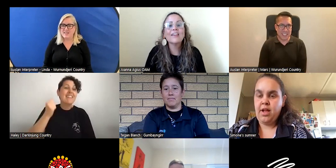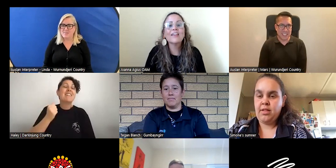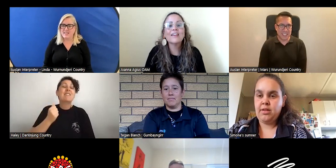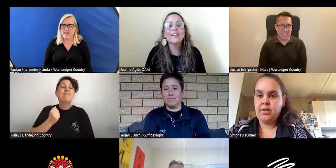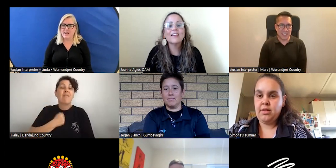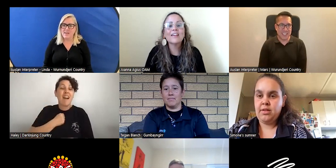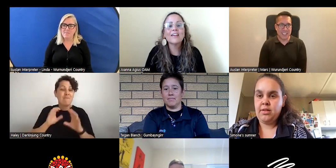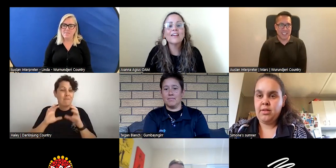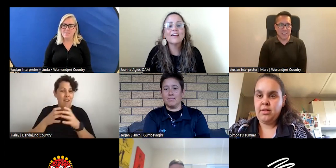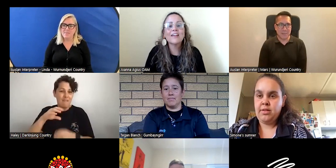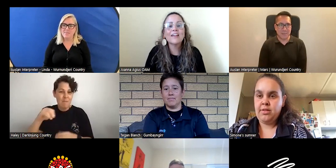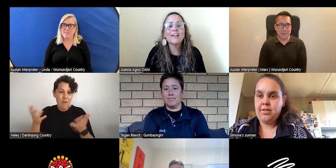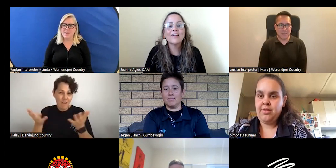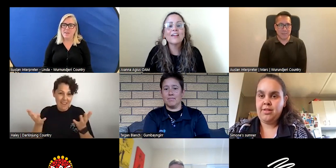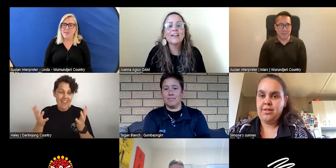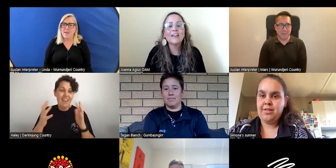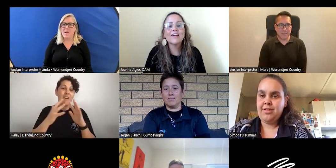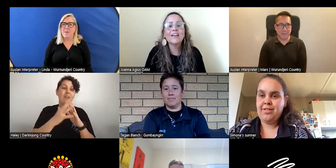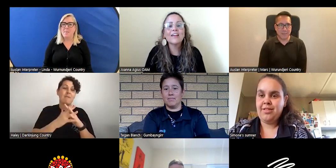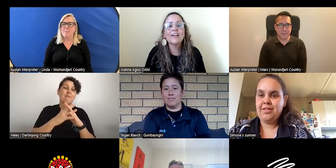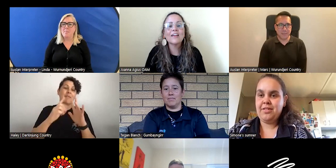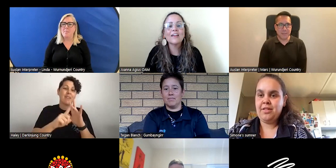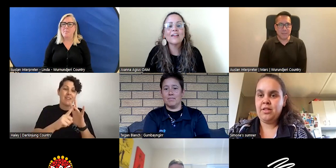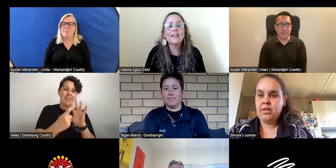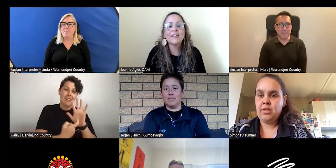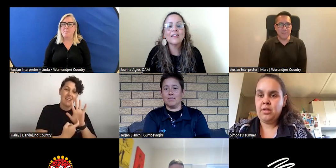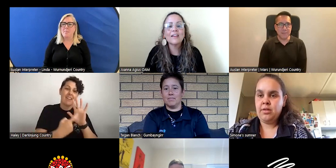and this is my sign name.